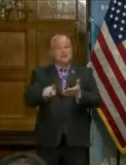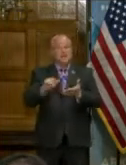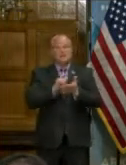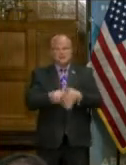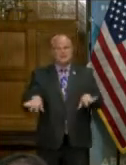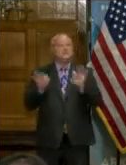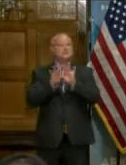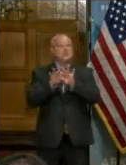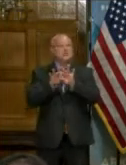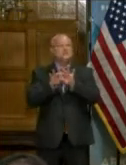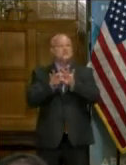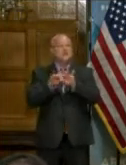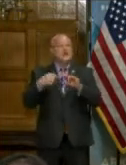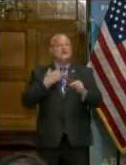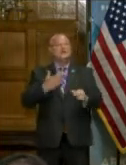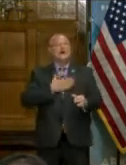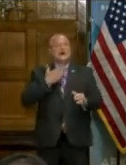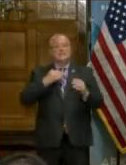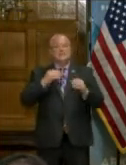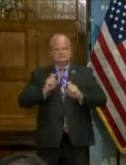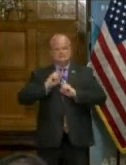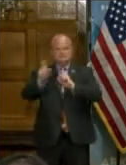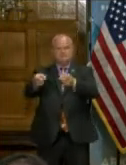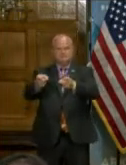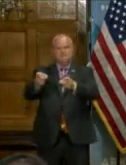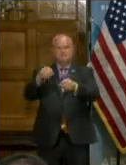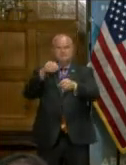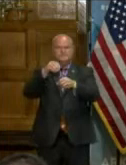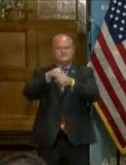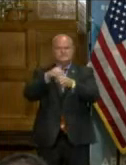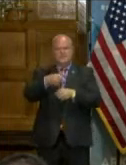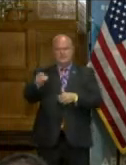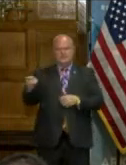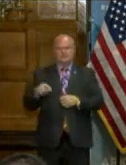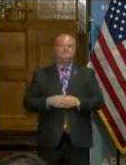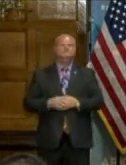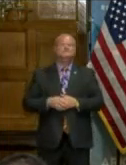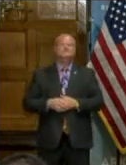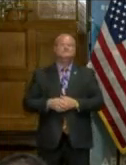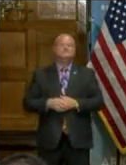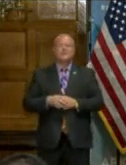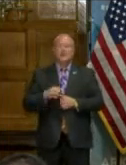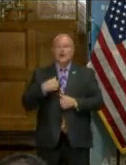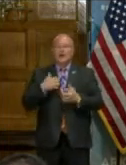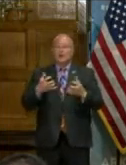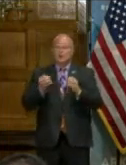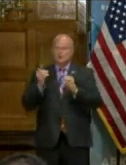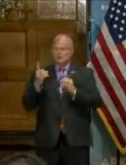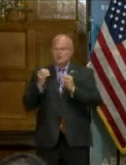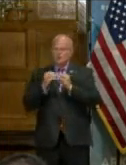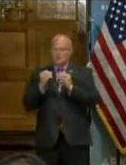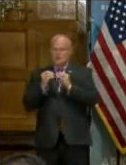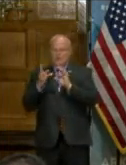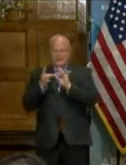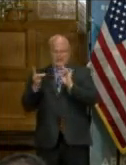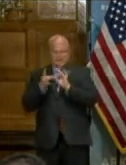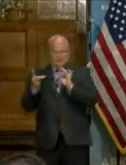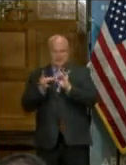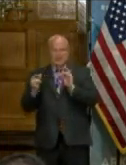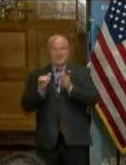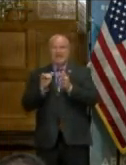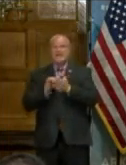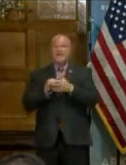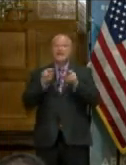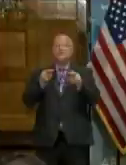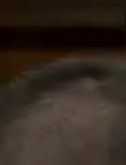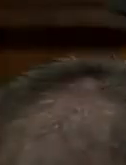are well-deserved, and we're delighted to get those out the door and in their hands. I did want to make one announcement today, and that